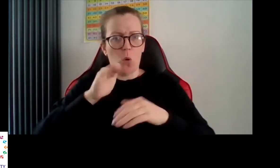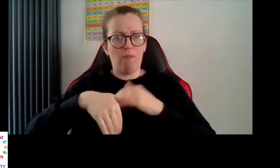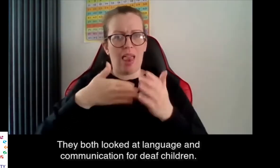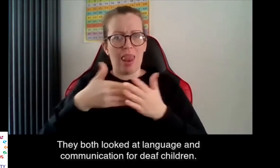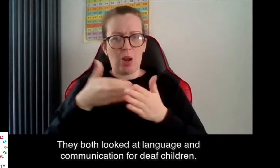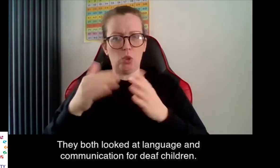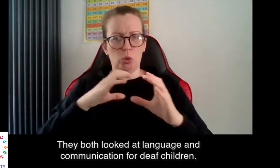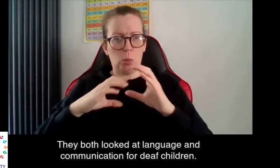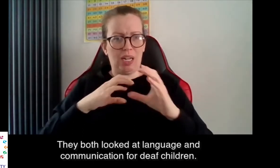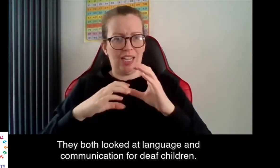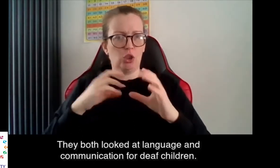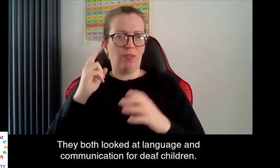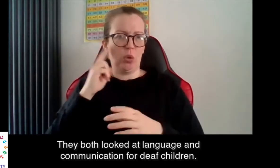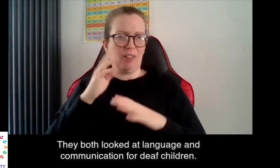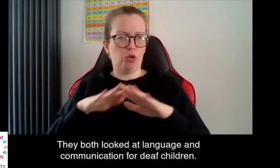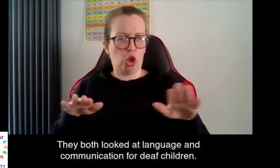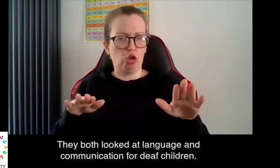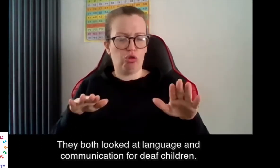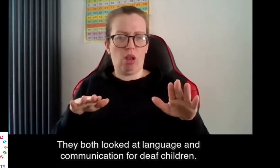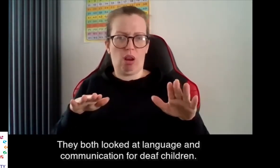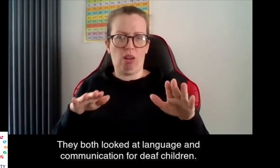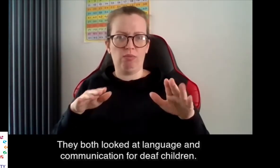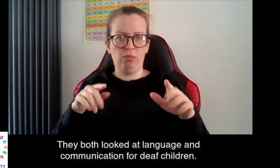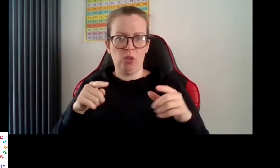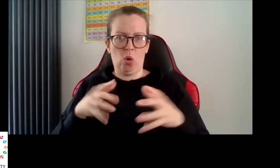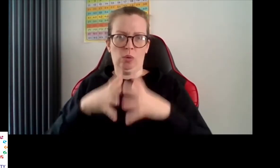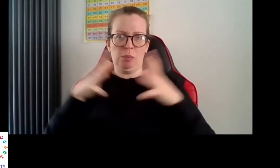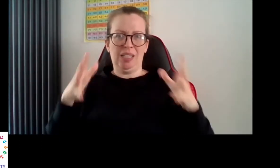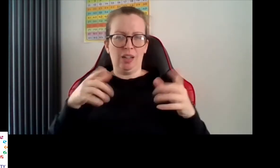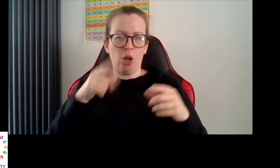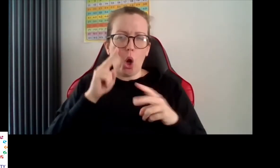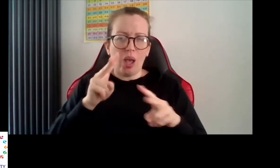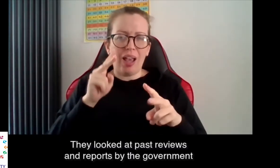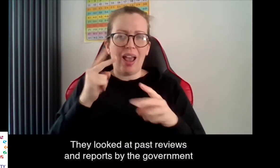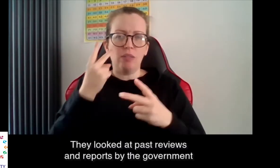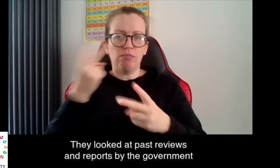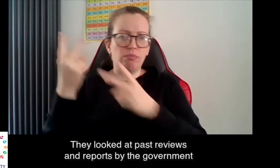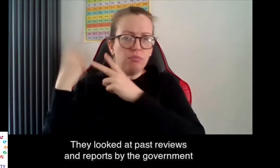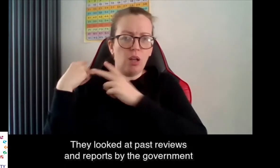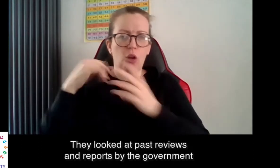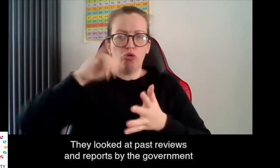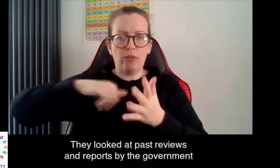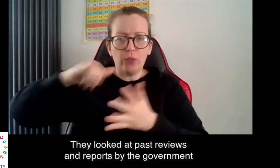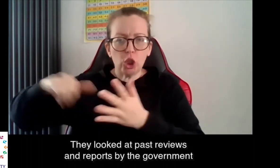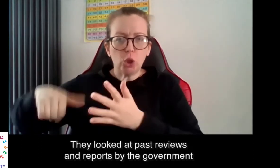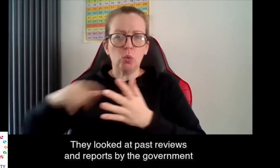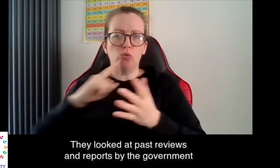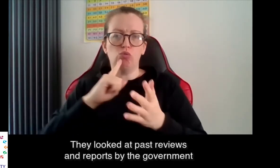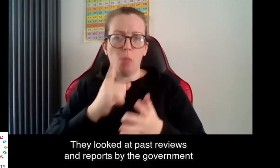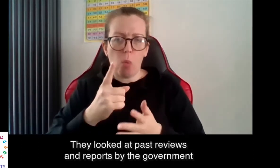They both looked at language and communication for deaf children. They looked at past reviews and reports by